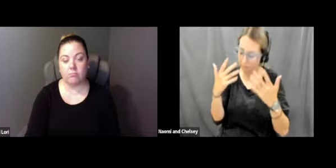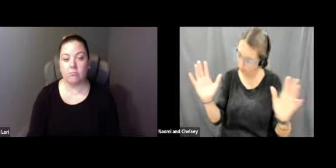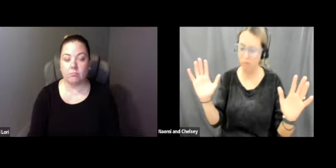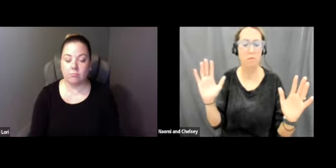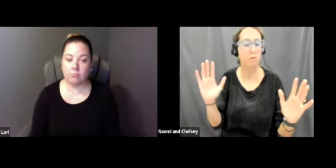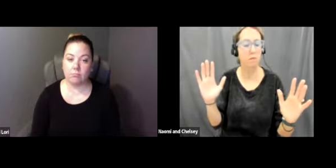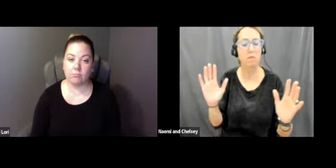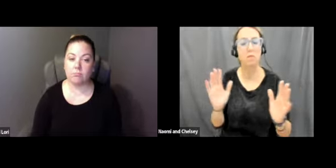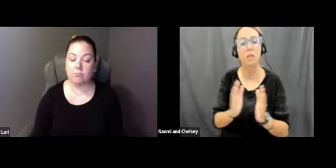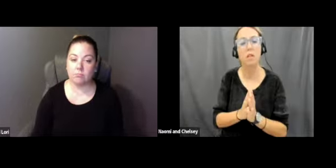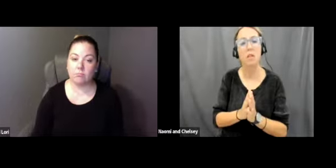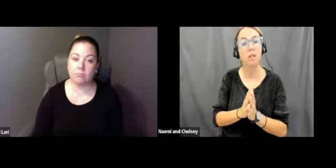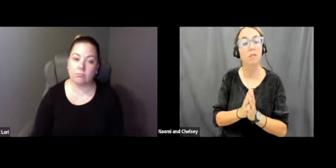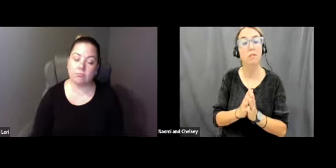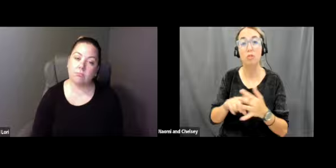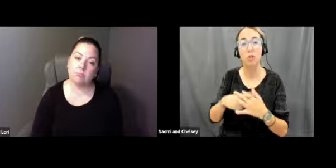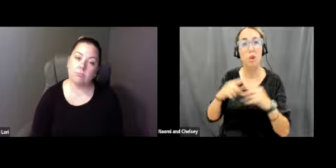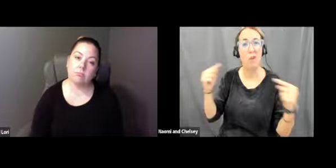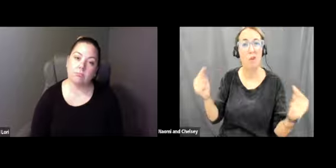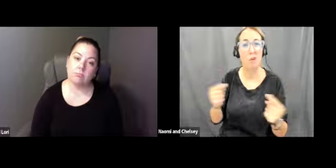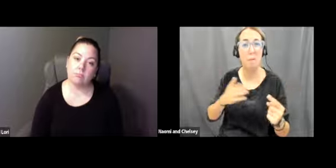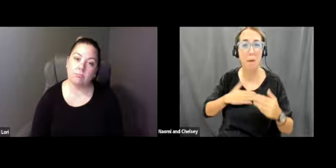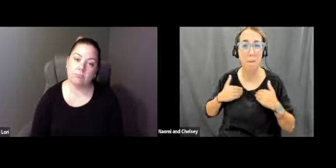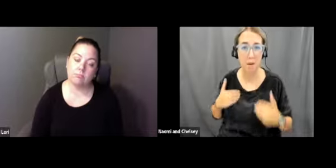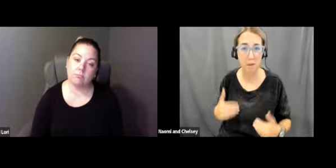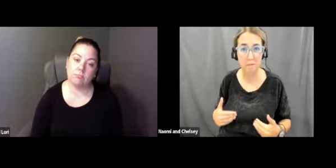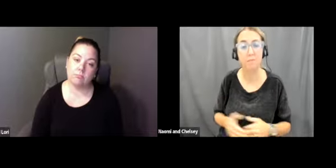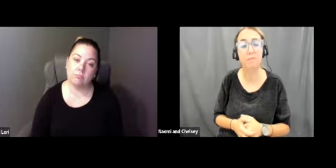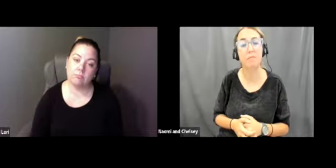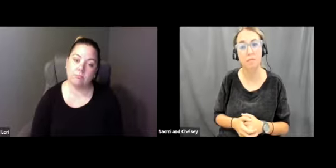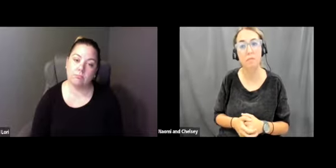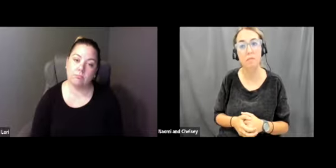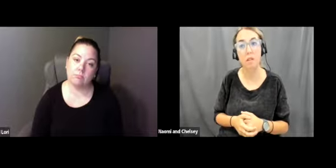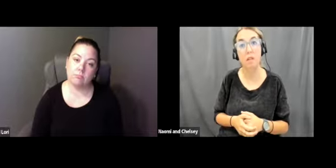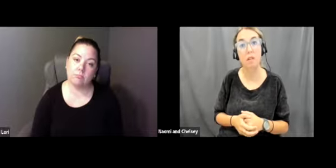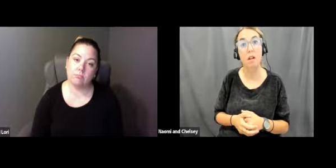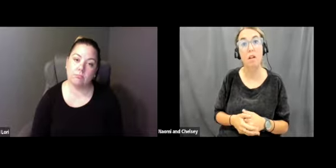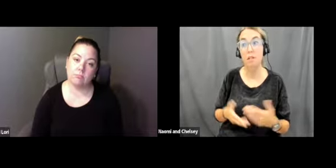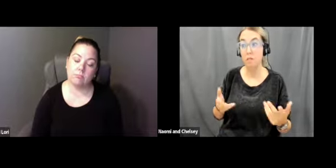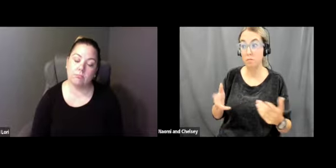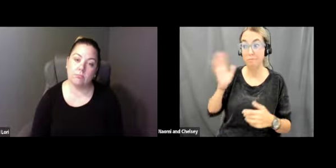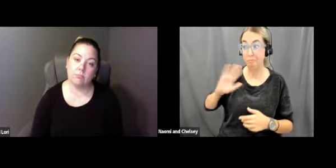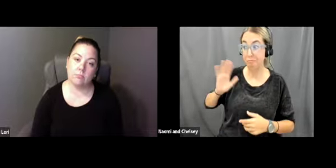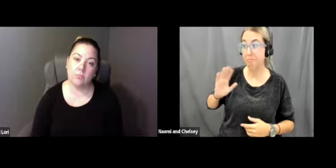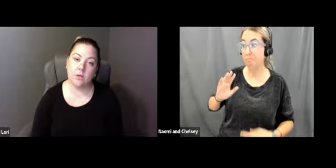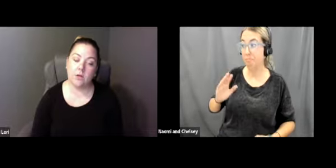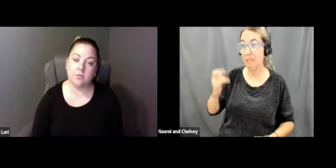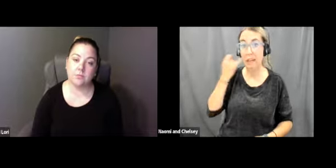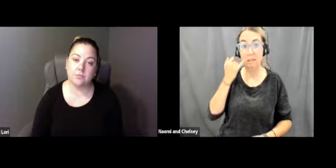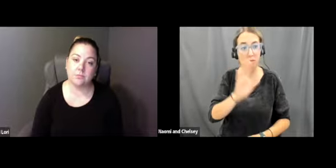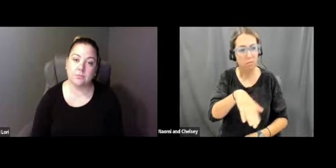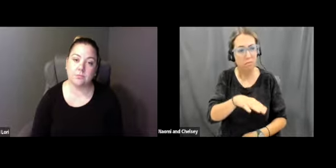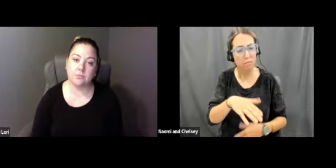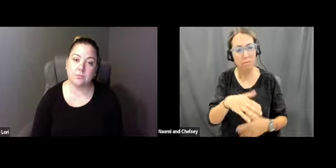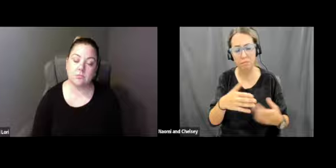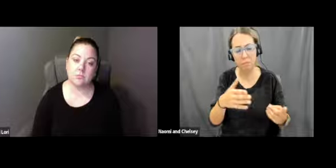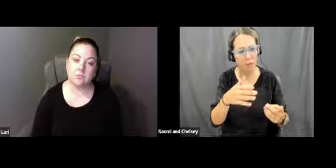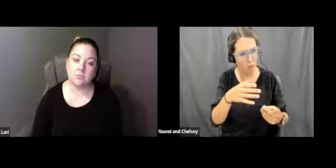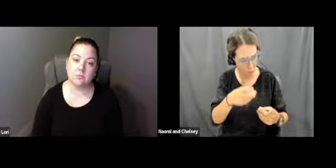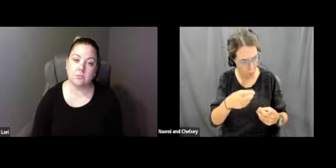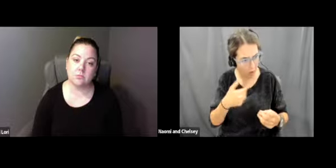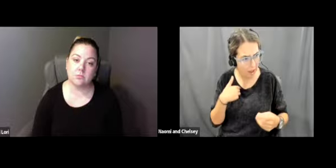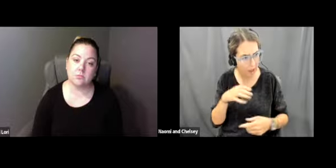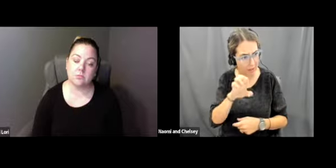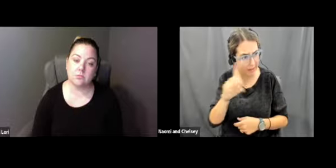time, hey, are you okay? I would have been like, yeah, I'm totally fine, normal, just being healthy, And it was